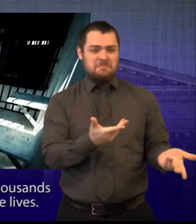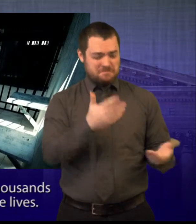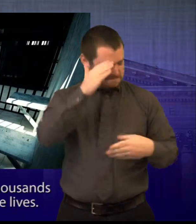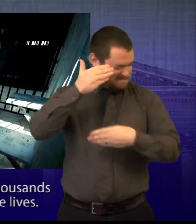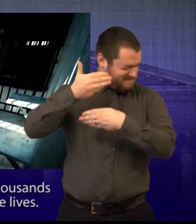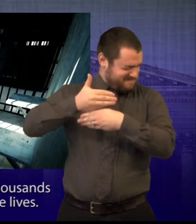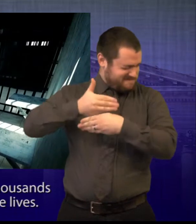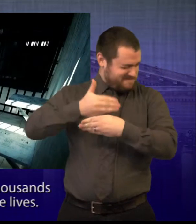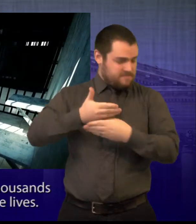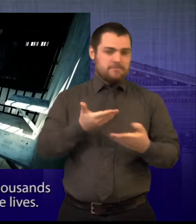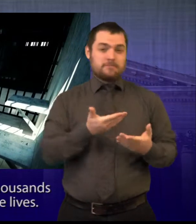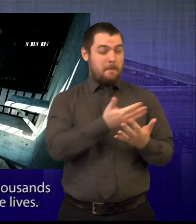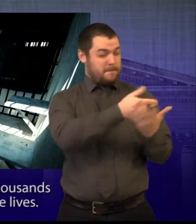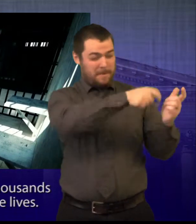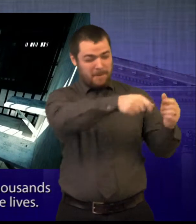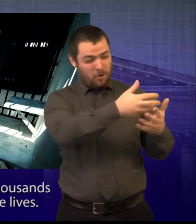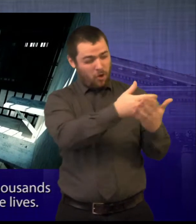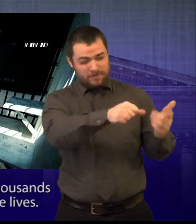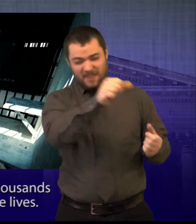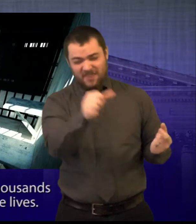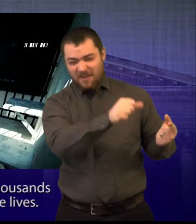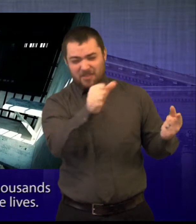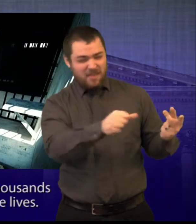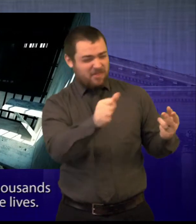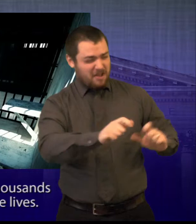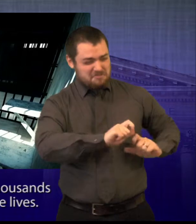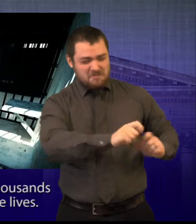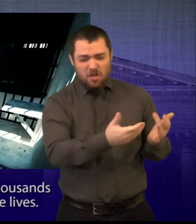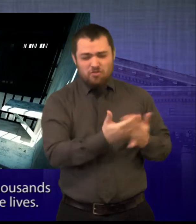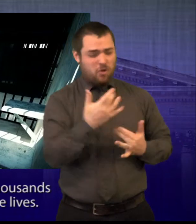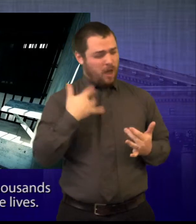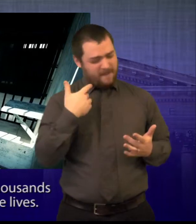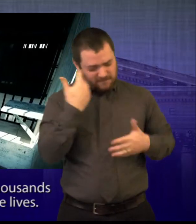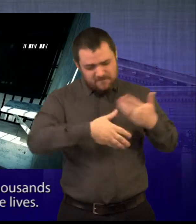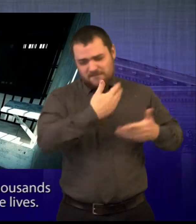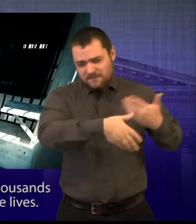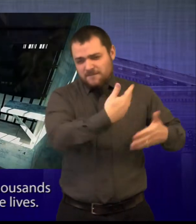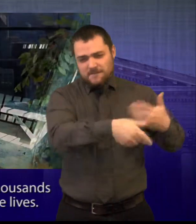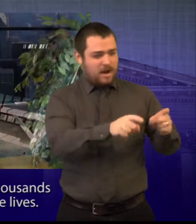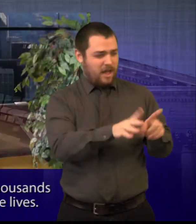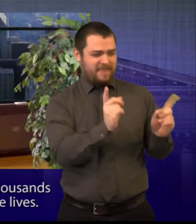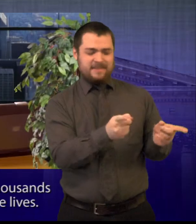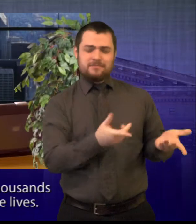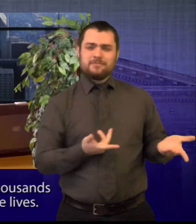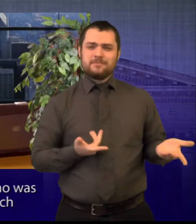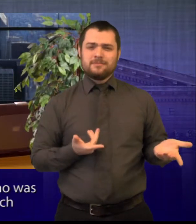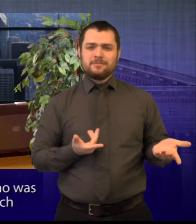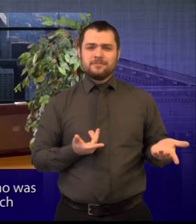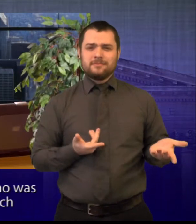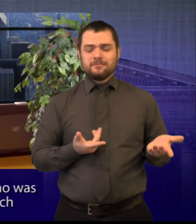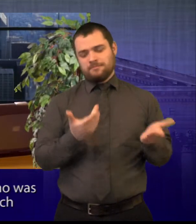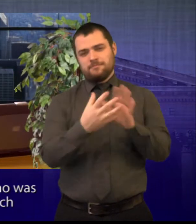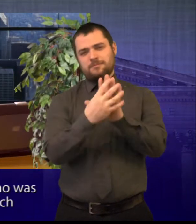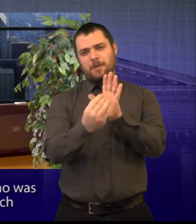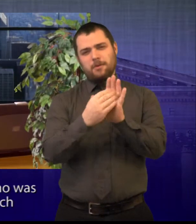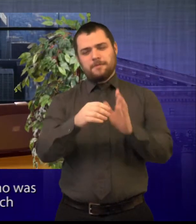and in that state, countless thousands of people spend their entire lives. There